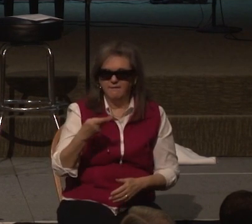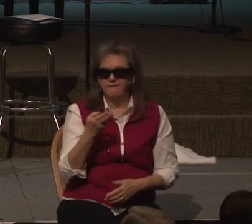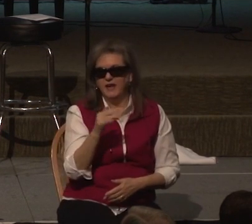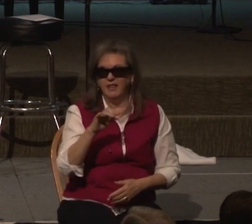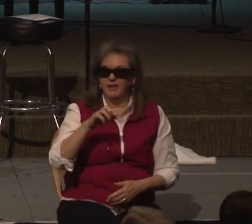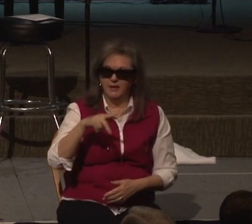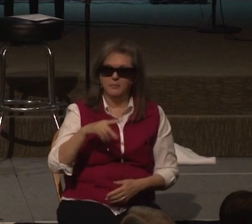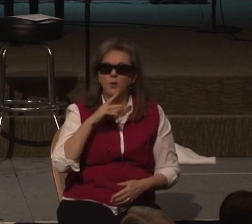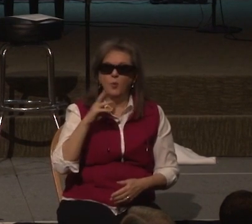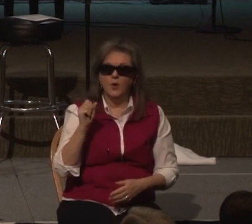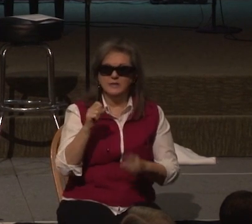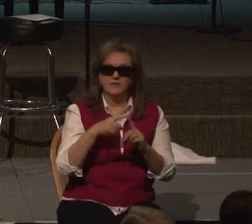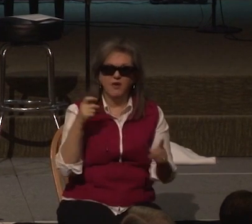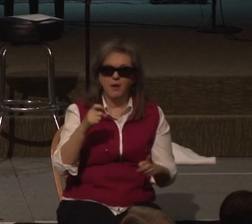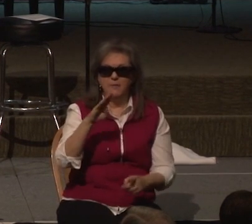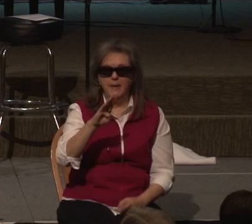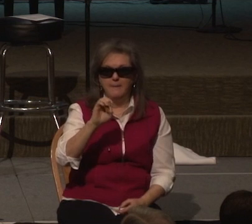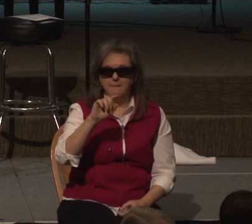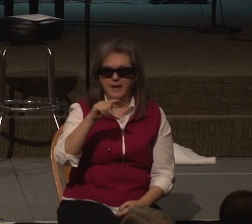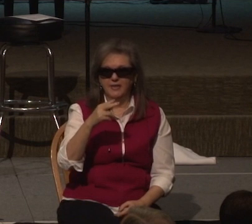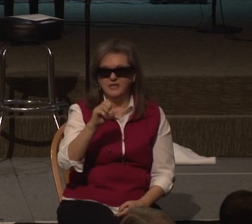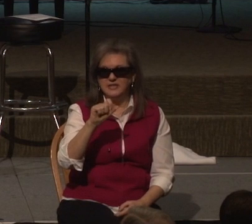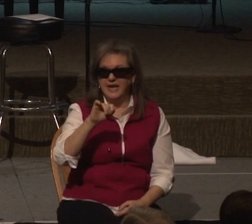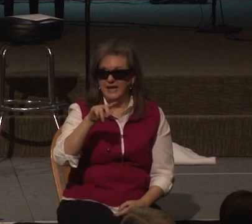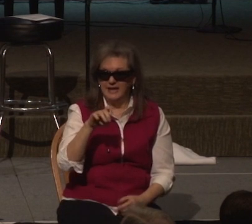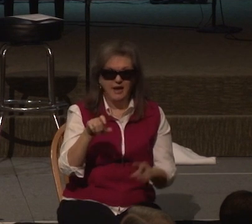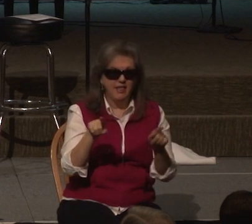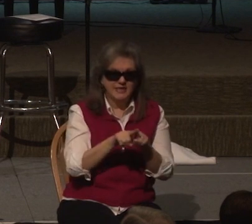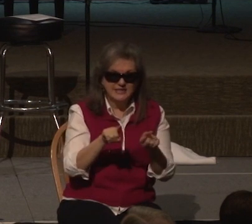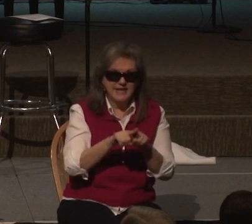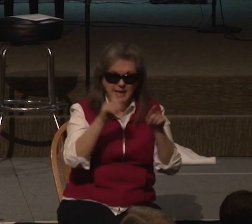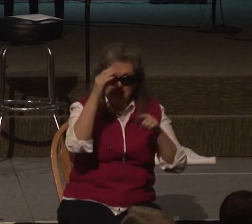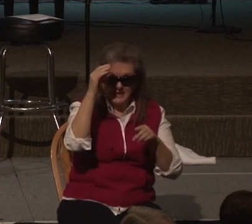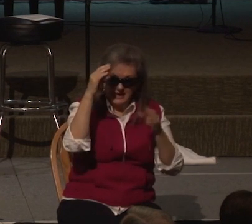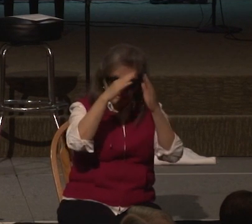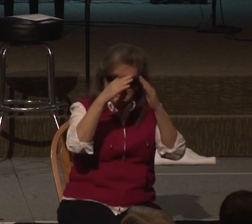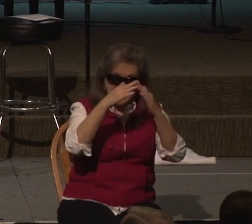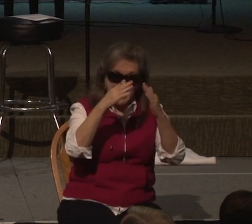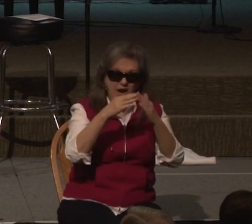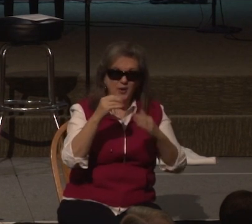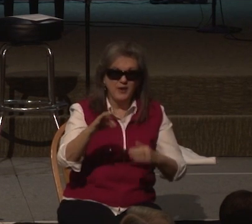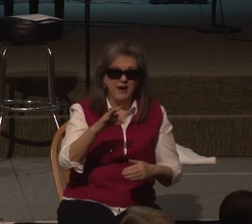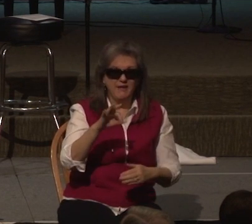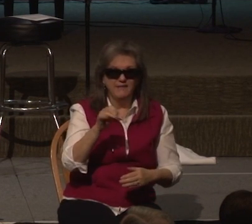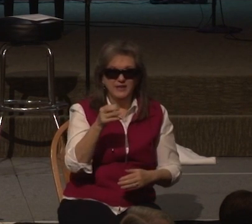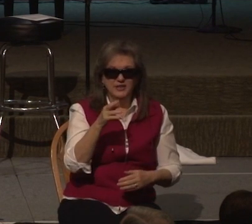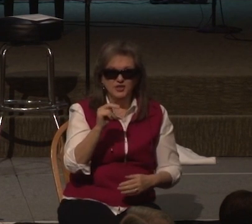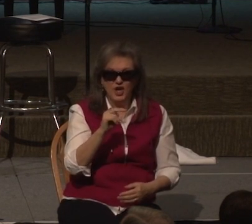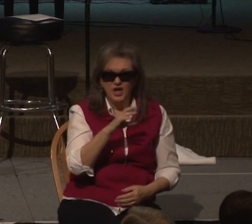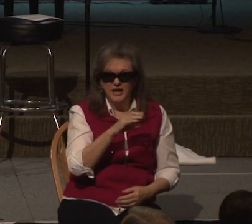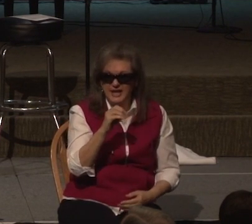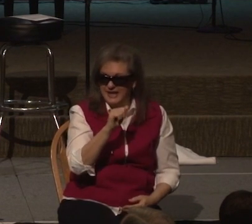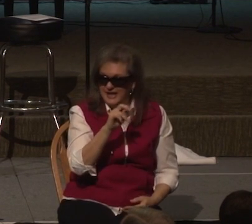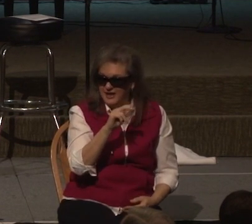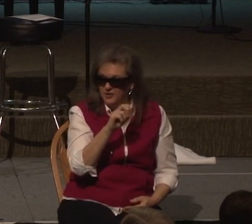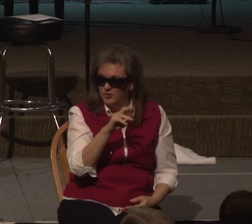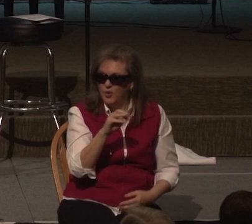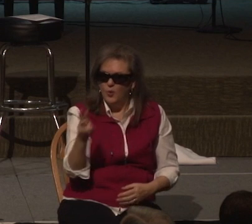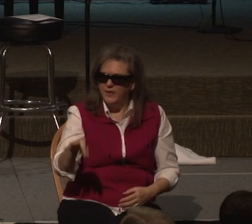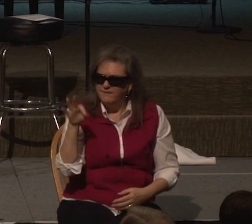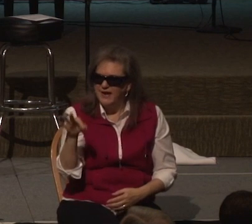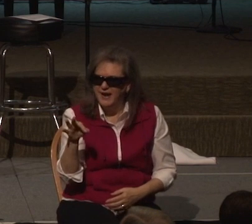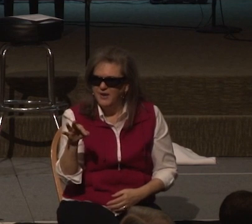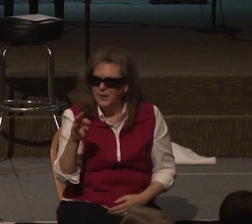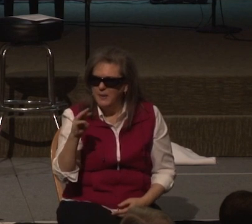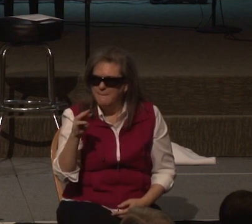from Bethsaida, the city of Andrew and Peter. Philip found Nathanael and said to him, we have found him of whom Moses in the